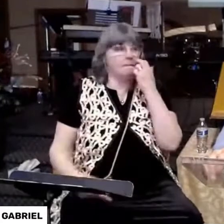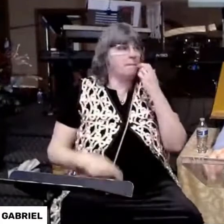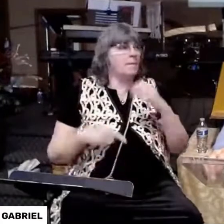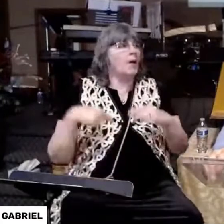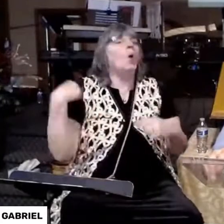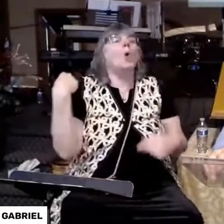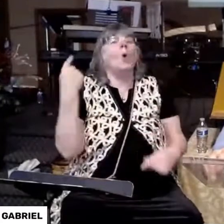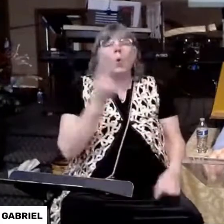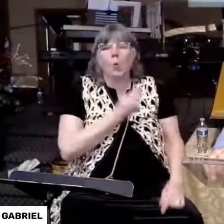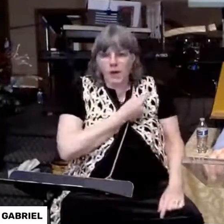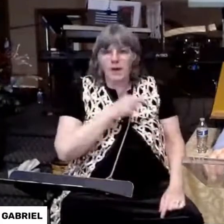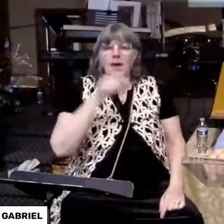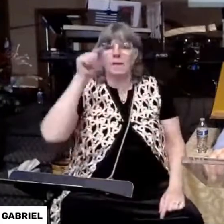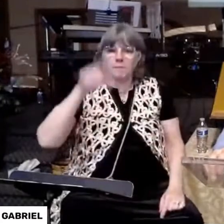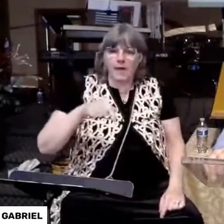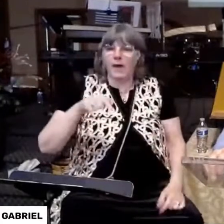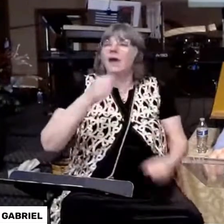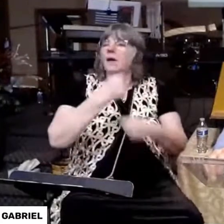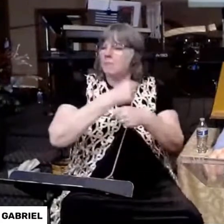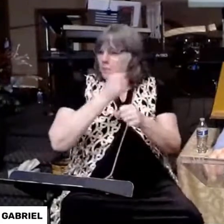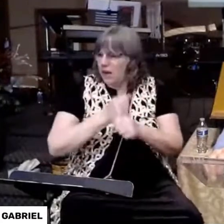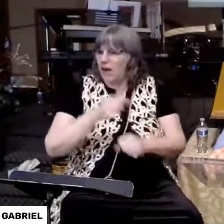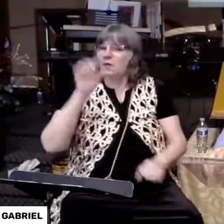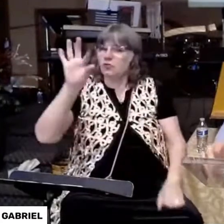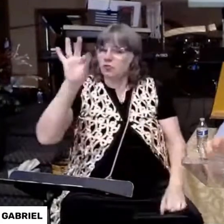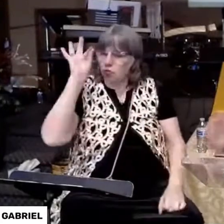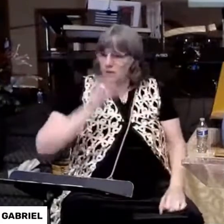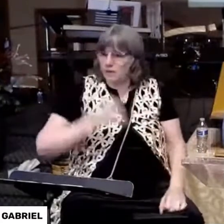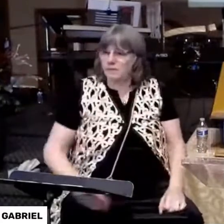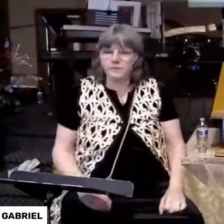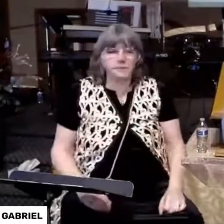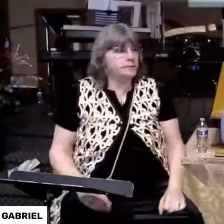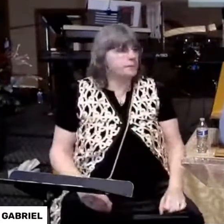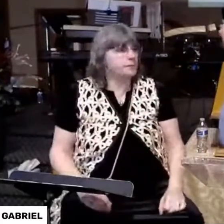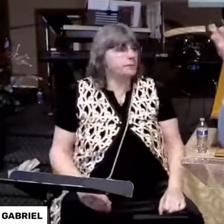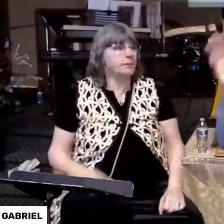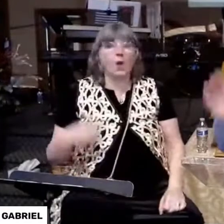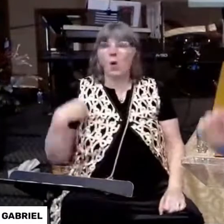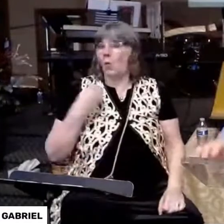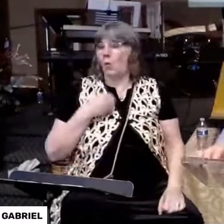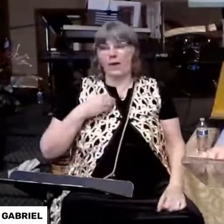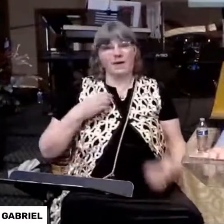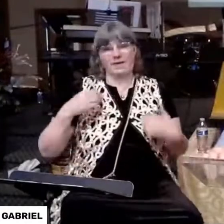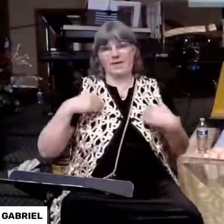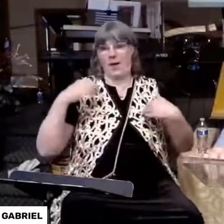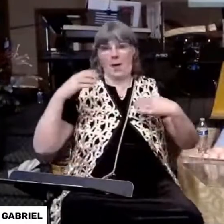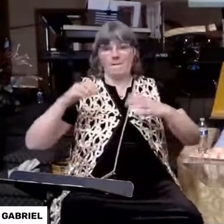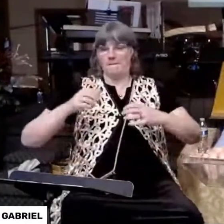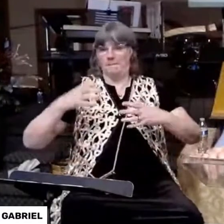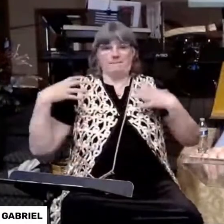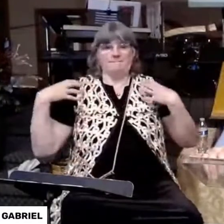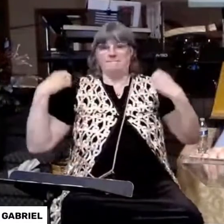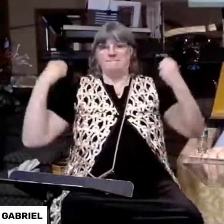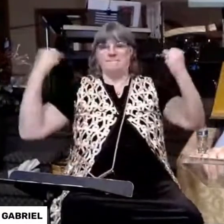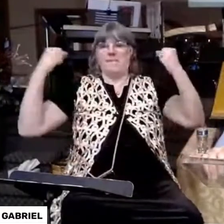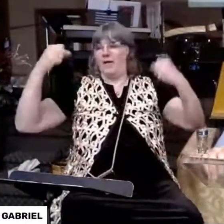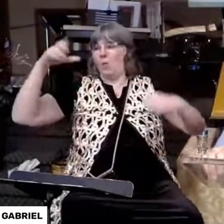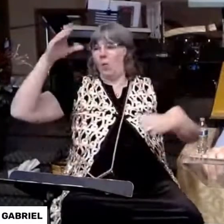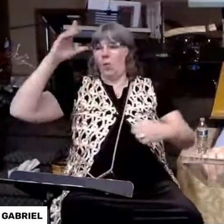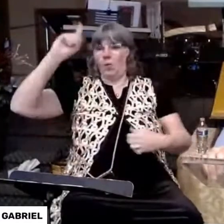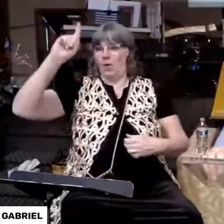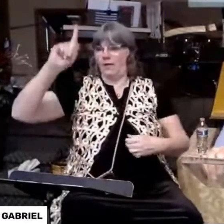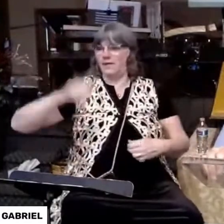We make the choice of what we do with it. We are the mighty ones with the majesty of